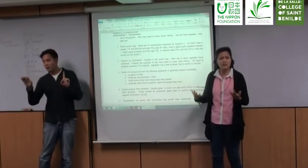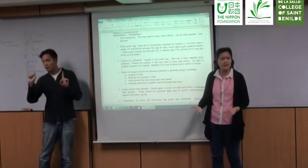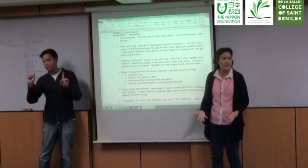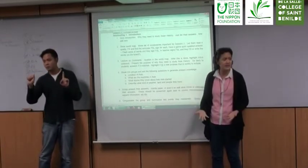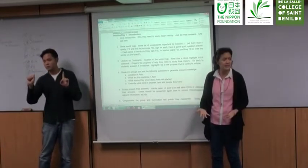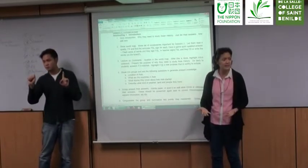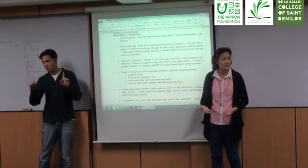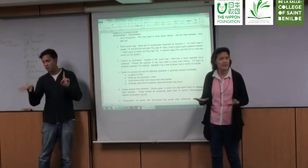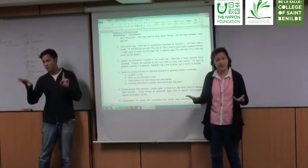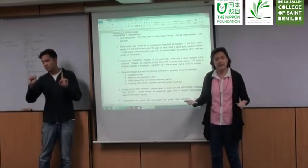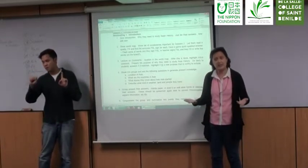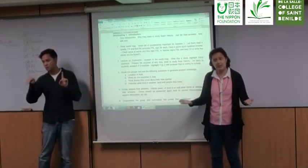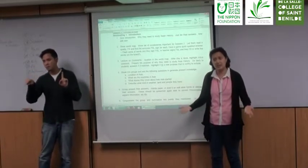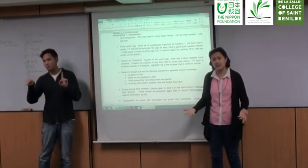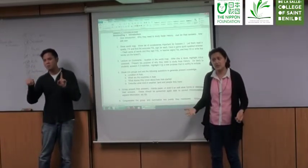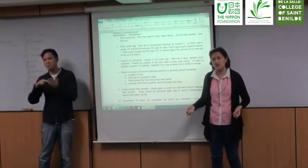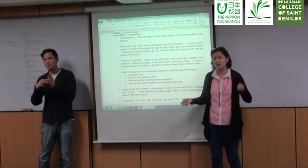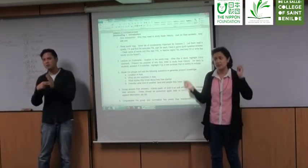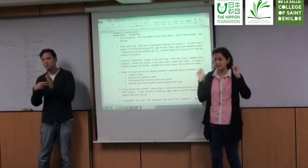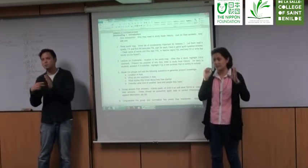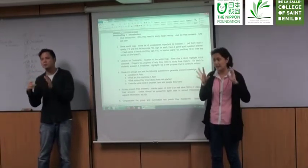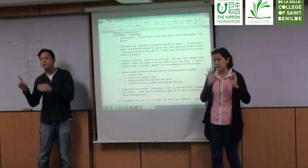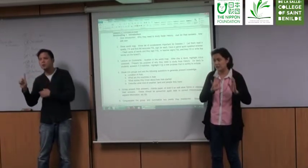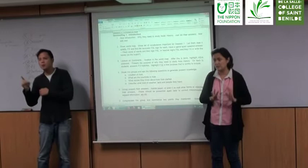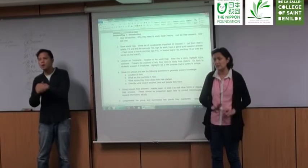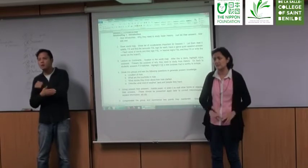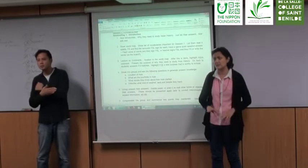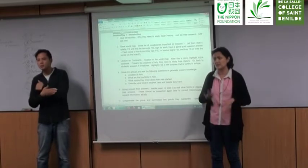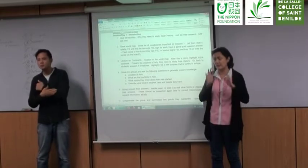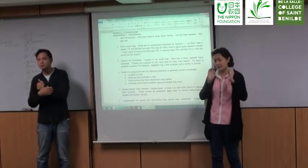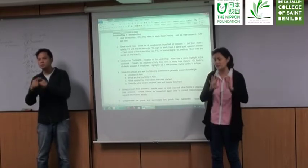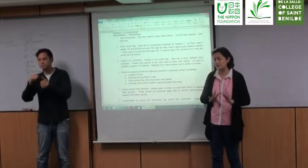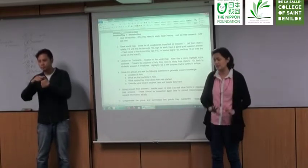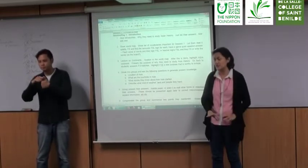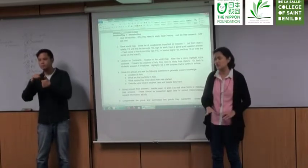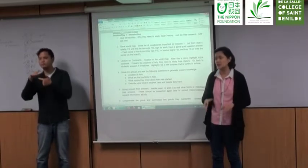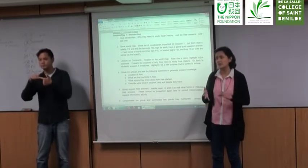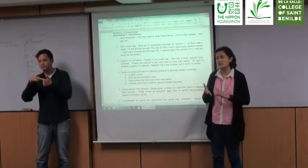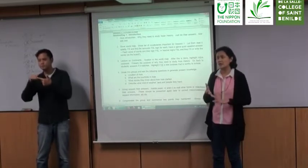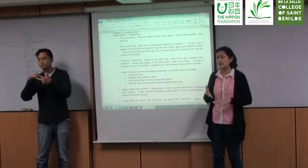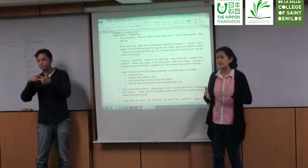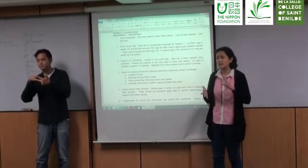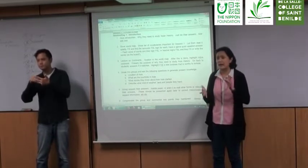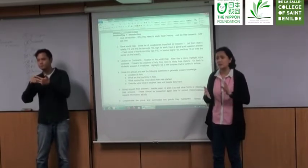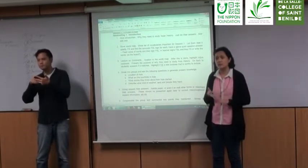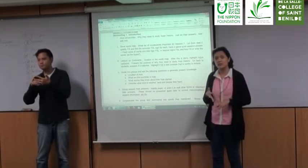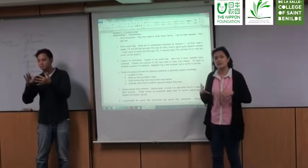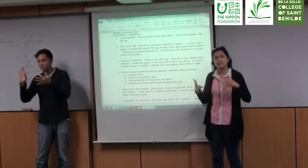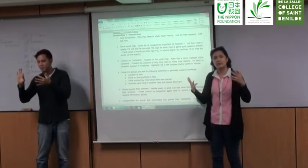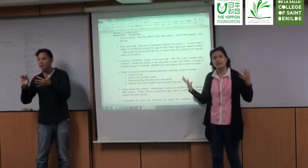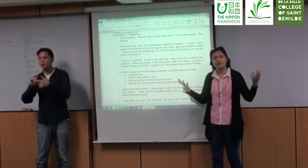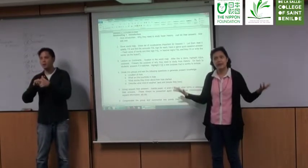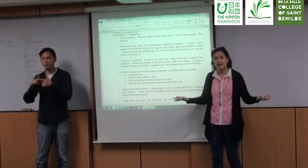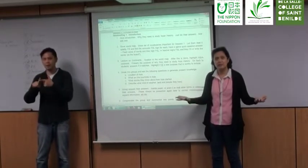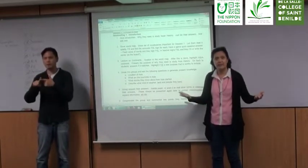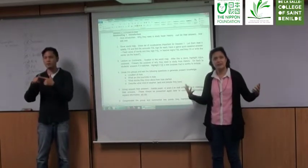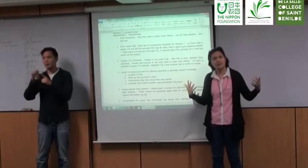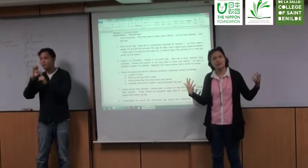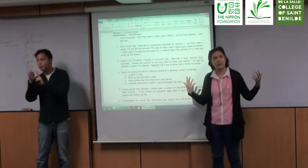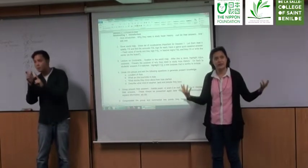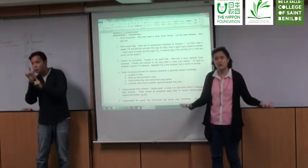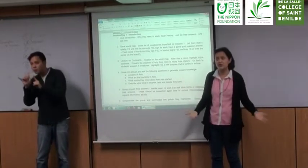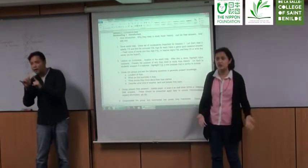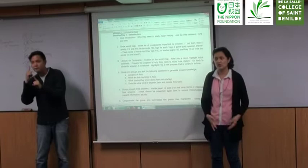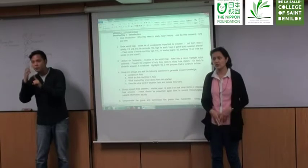the typical countries that are in the Asian region? So they would say those a list of countries. And then ask what are the typical